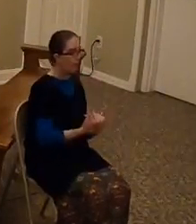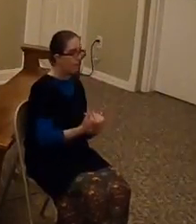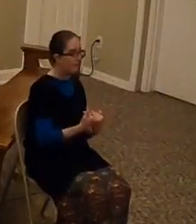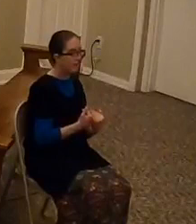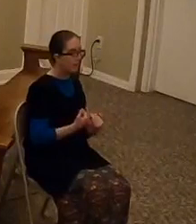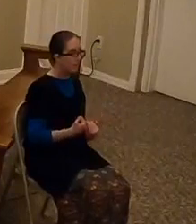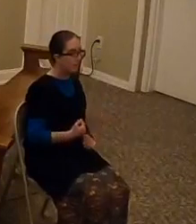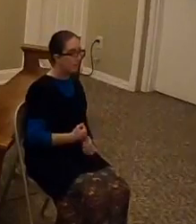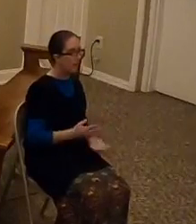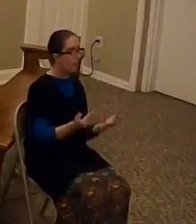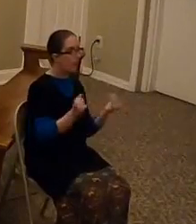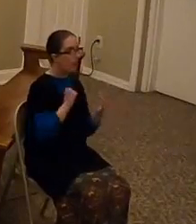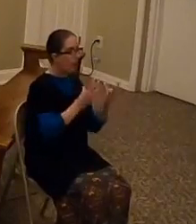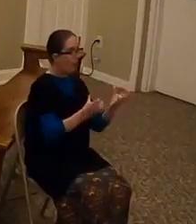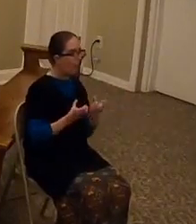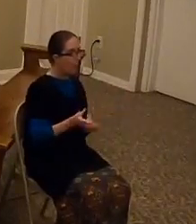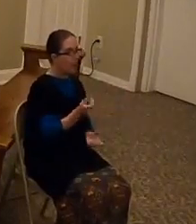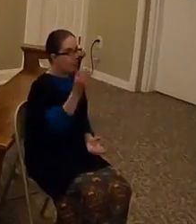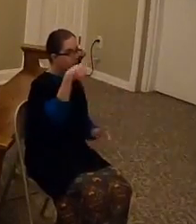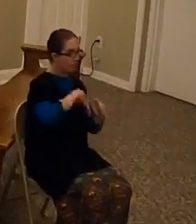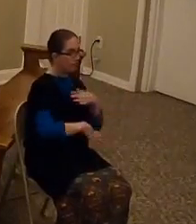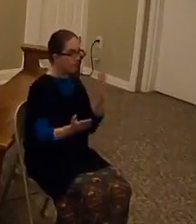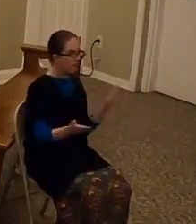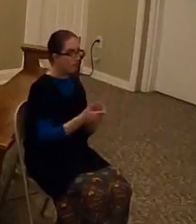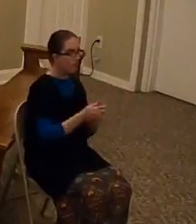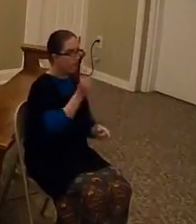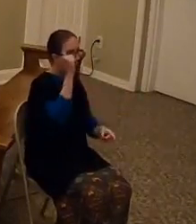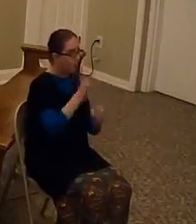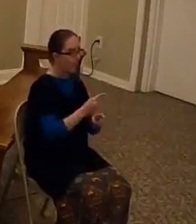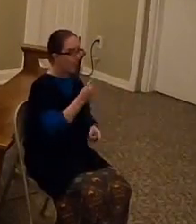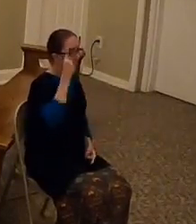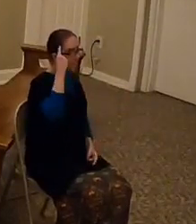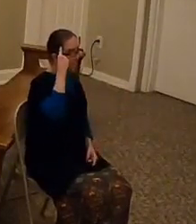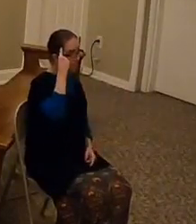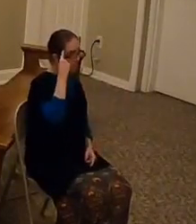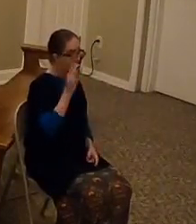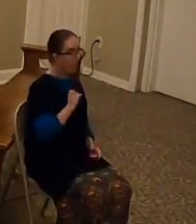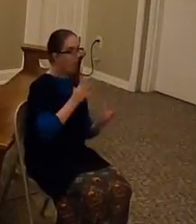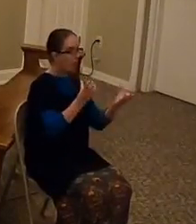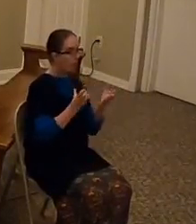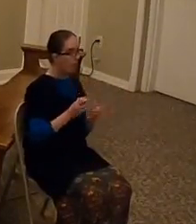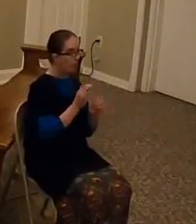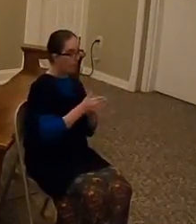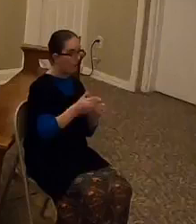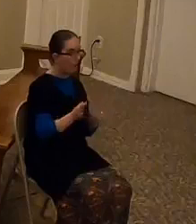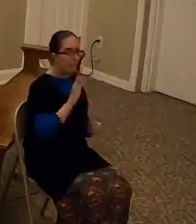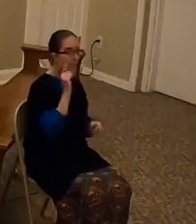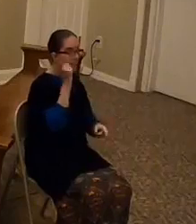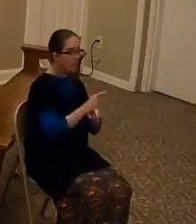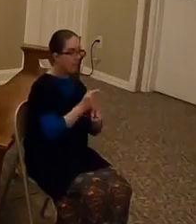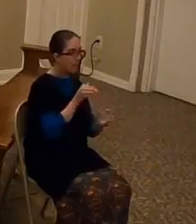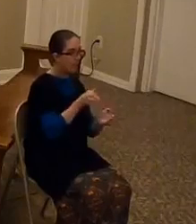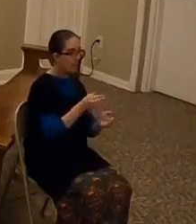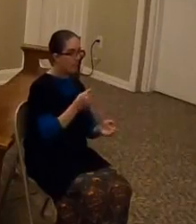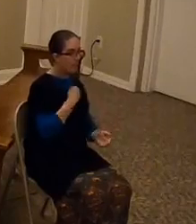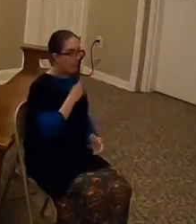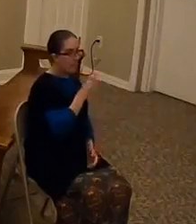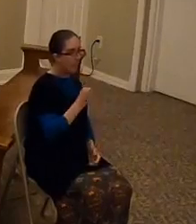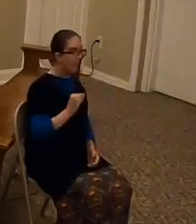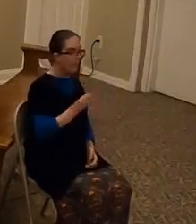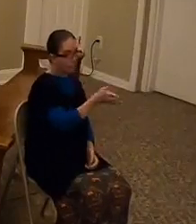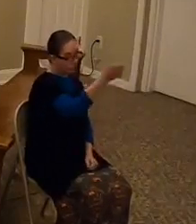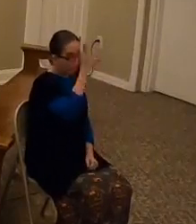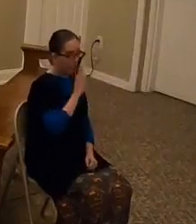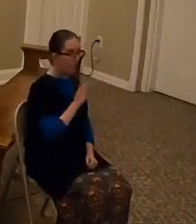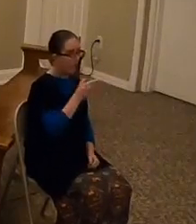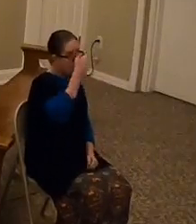Hallelujah. Come on. I want to come in here with a right mind. Amen. I want everything to be right between me and God.